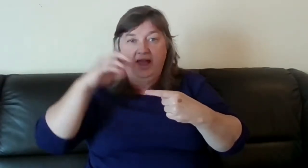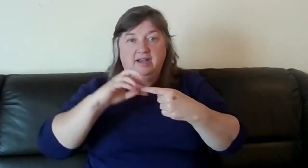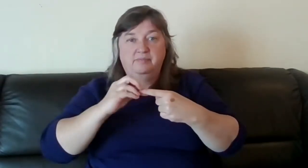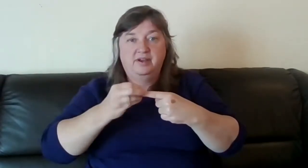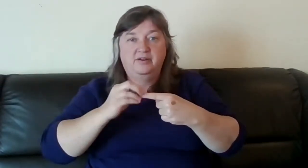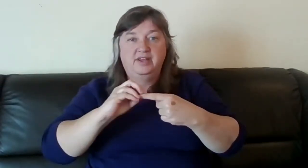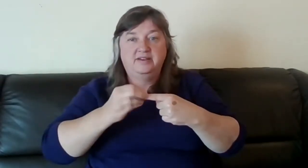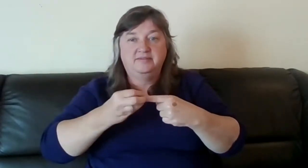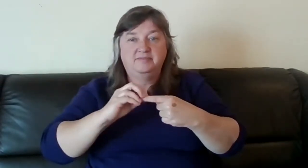Blackberry.